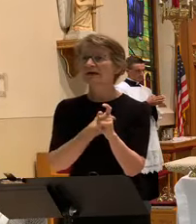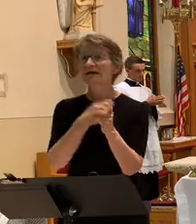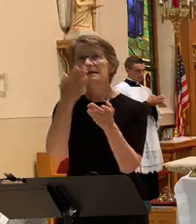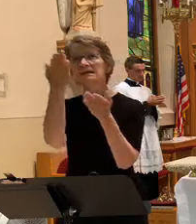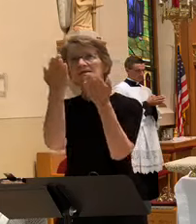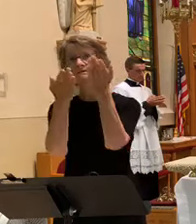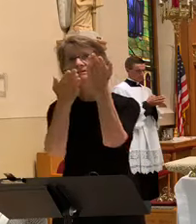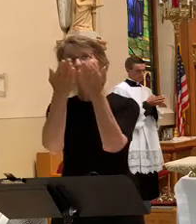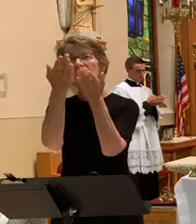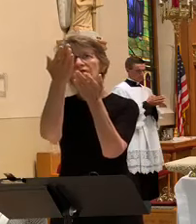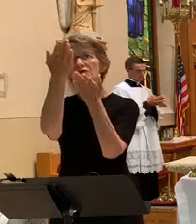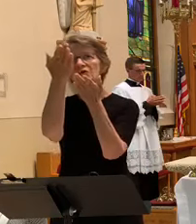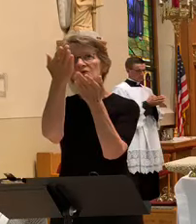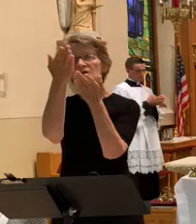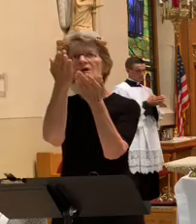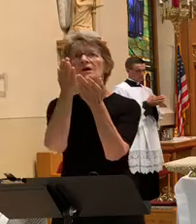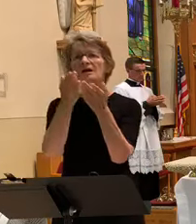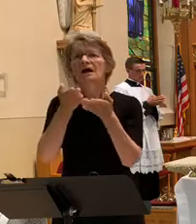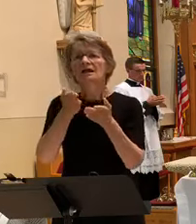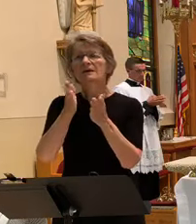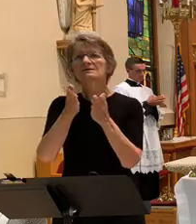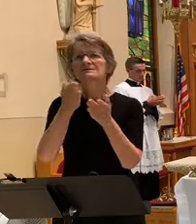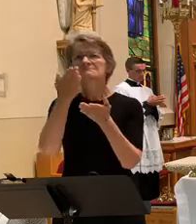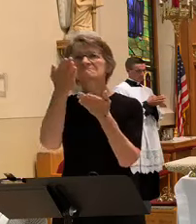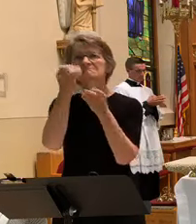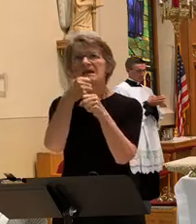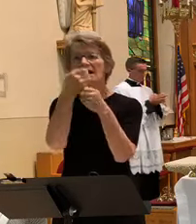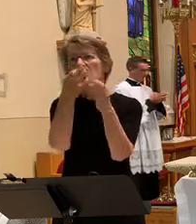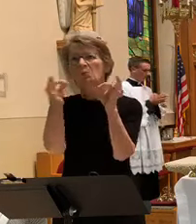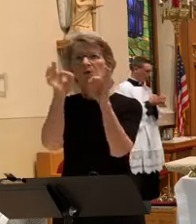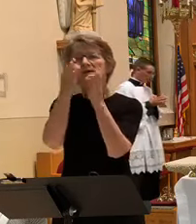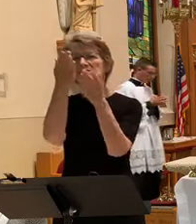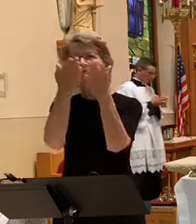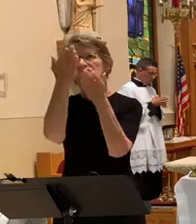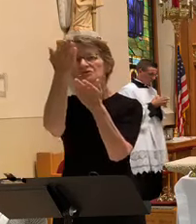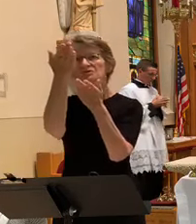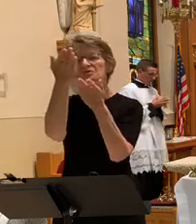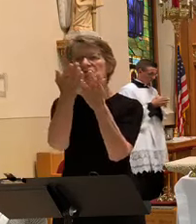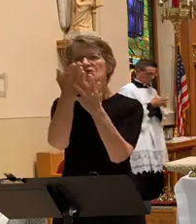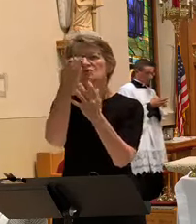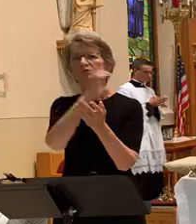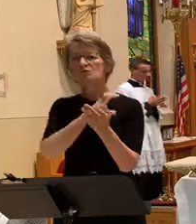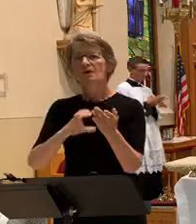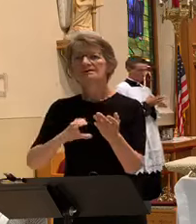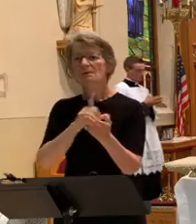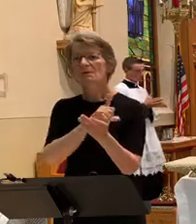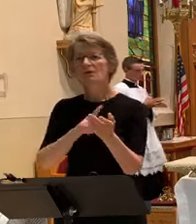you may be worthy of these sacred gifts. Through Christ our Lord.